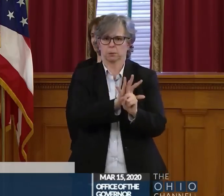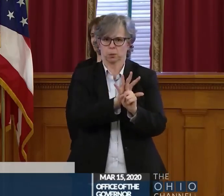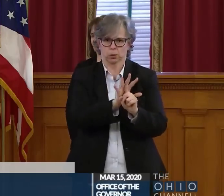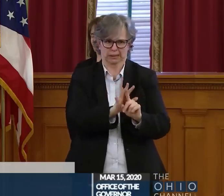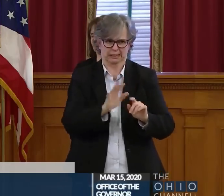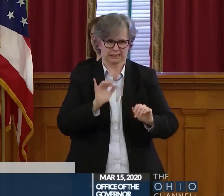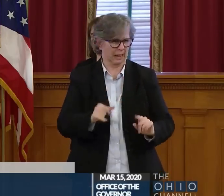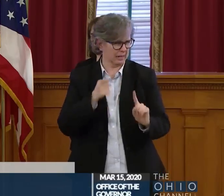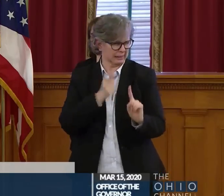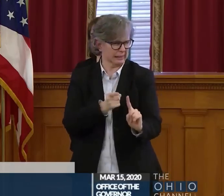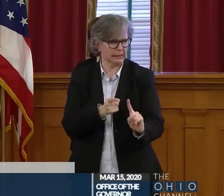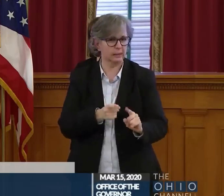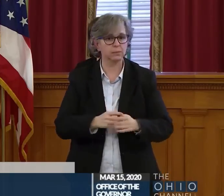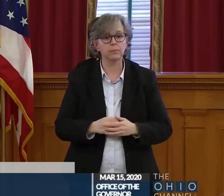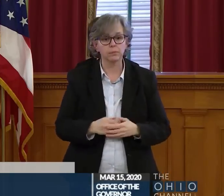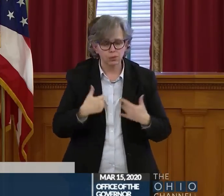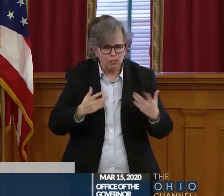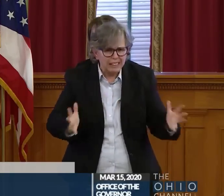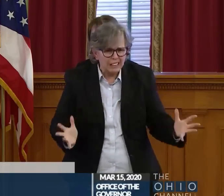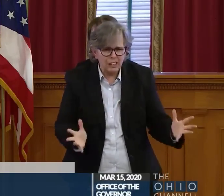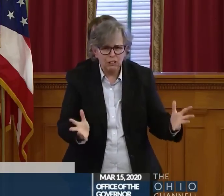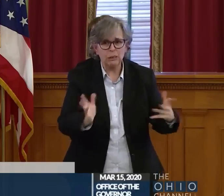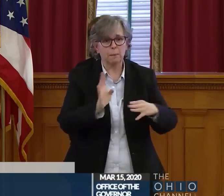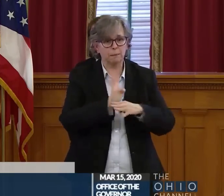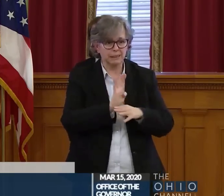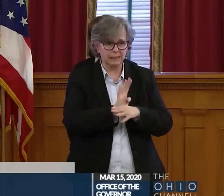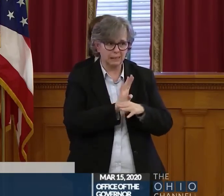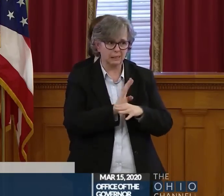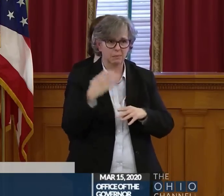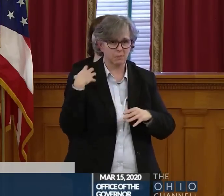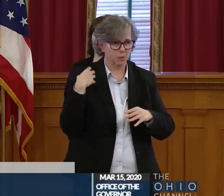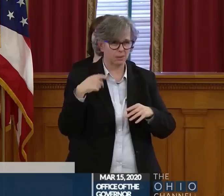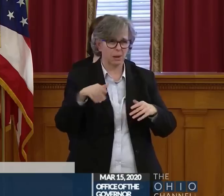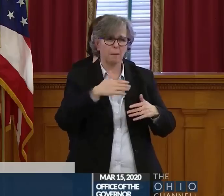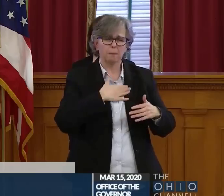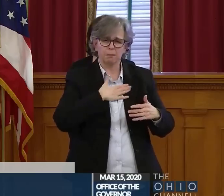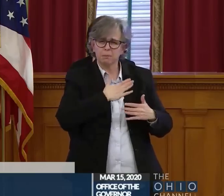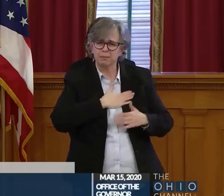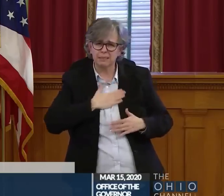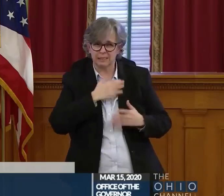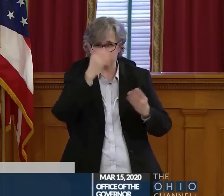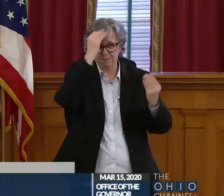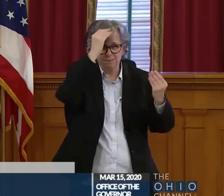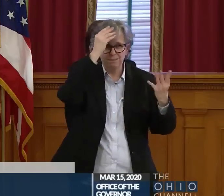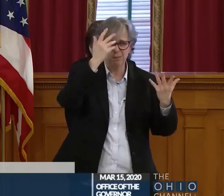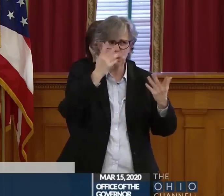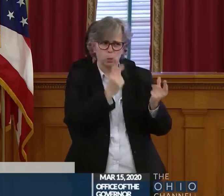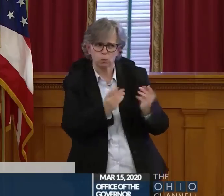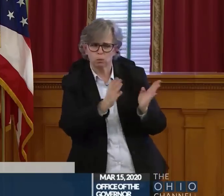would encourage them to do that. What we announced today and what we've announced this week